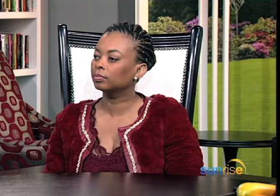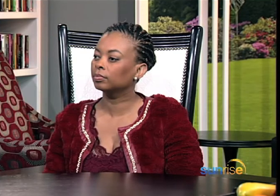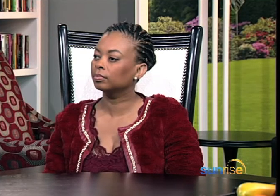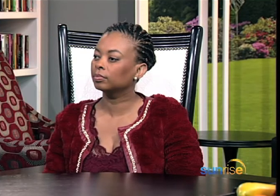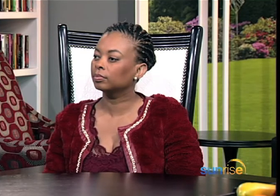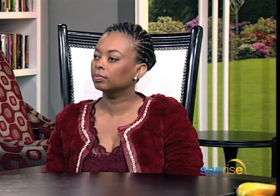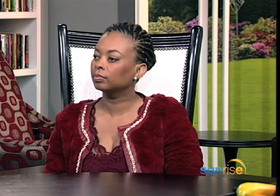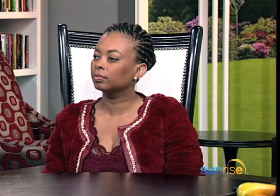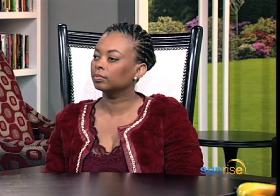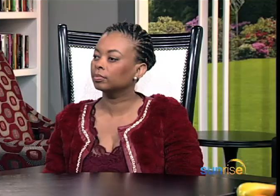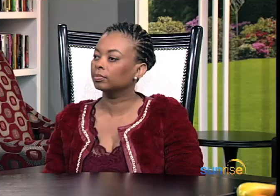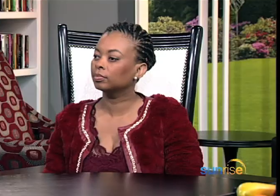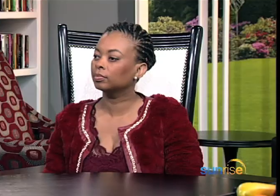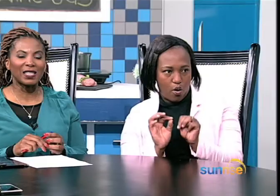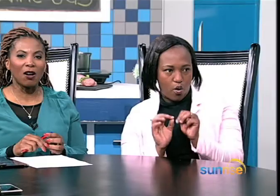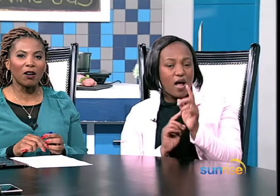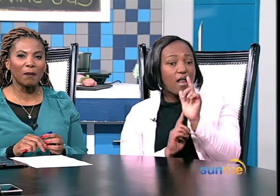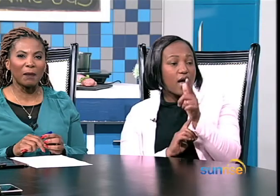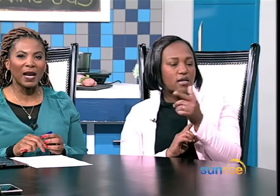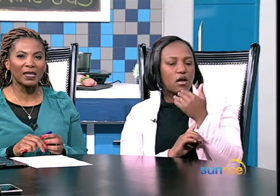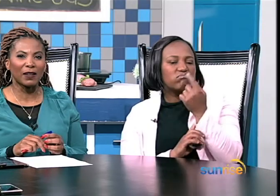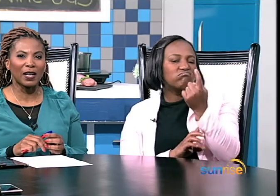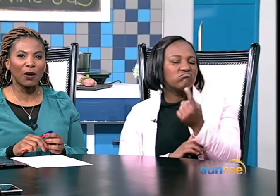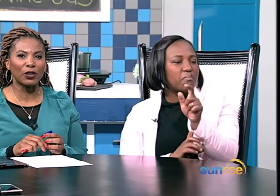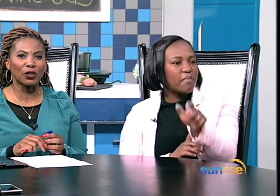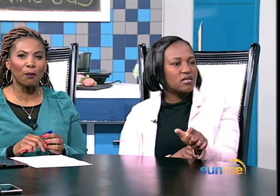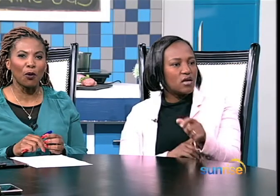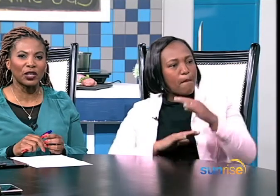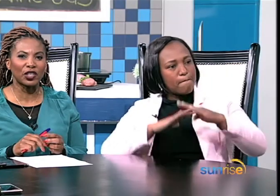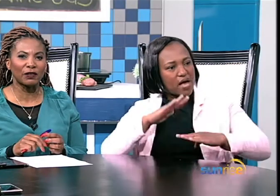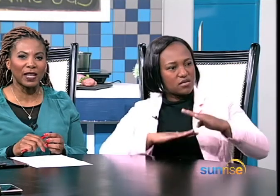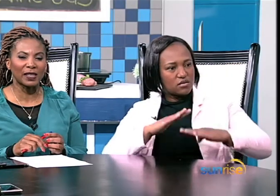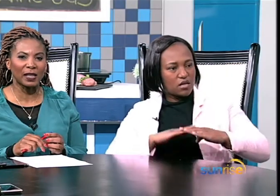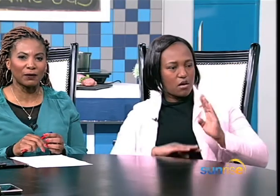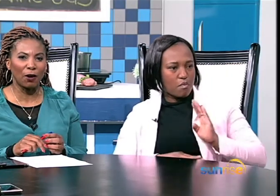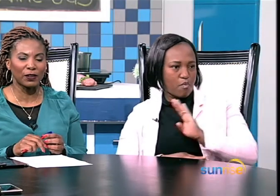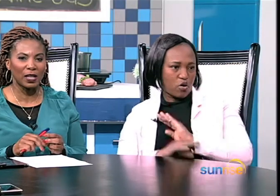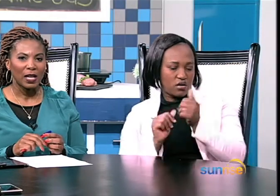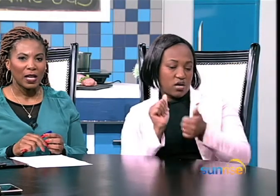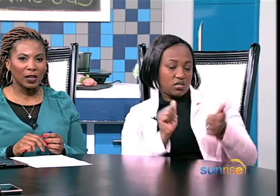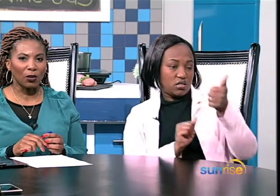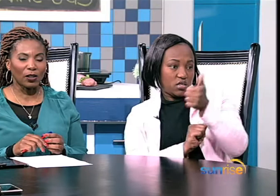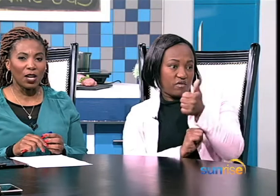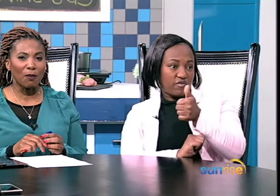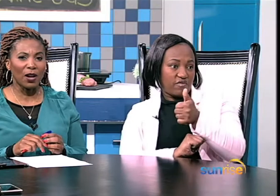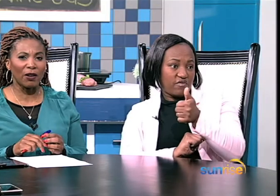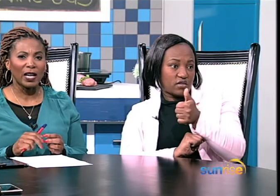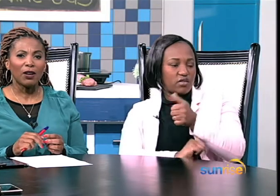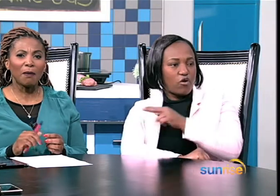Mpho Teme, and we'll also be joined a bit later on by Pan South African Language Board Chief Executive Officer Dr. Munaring. Remember,